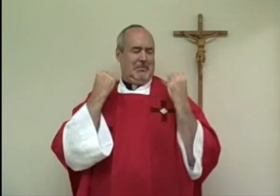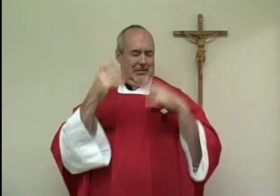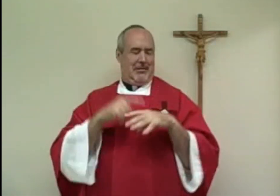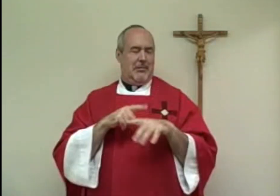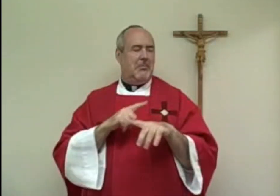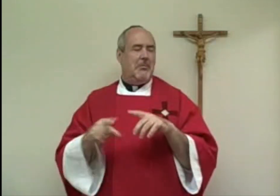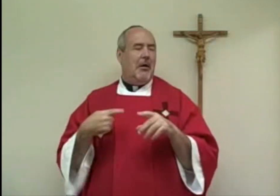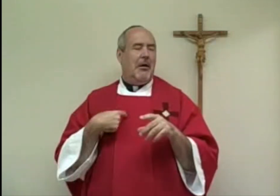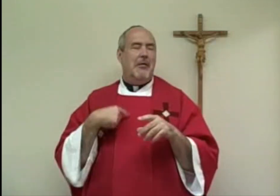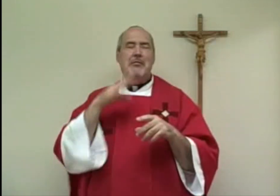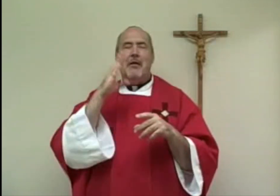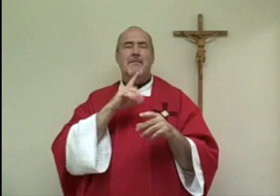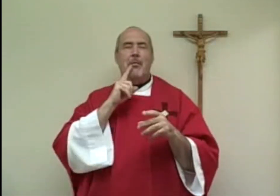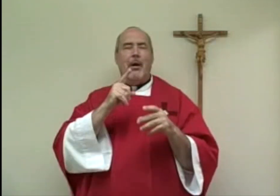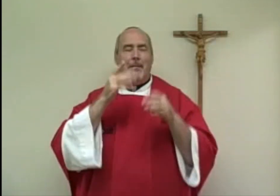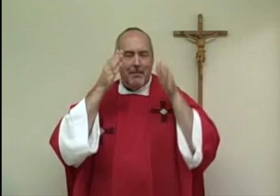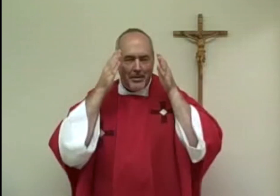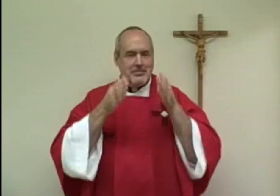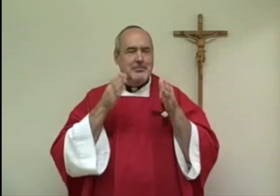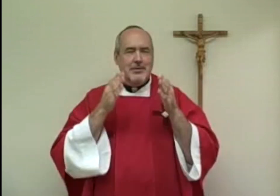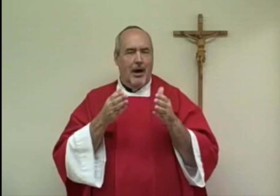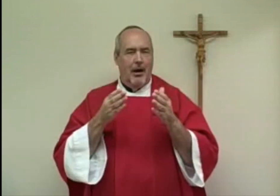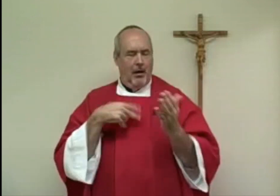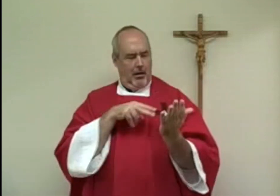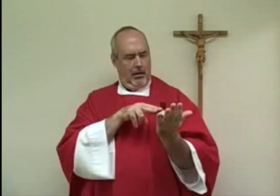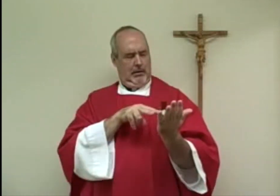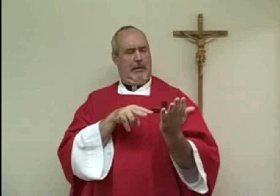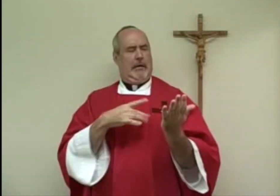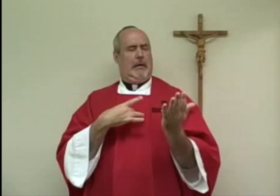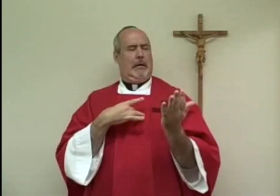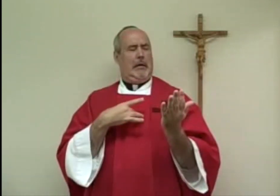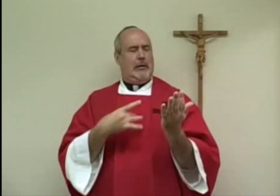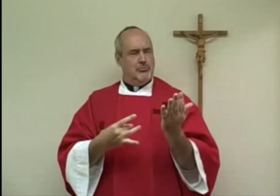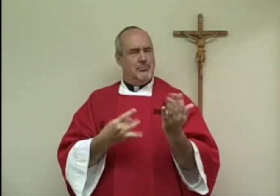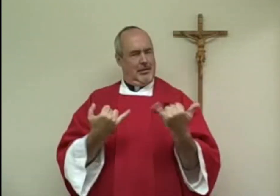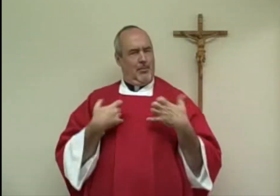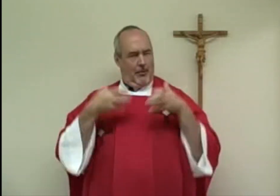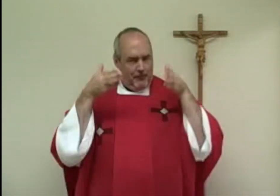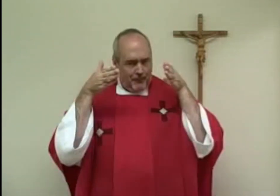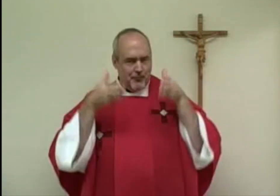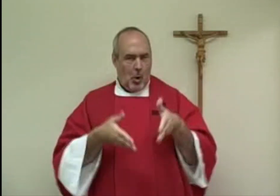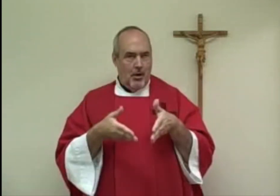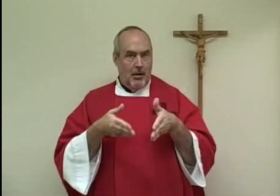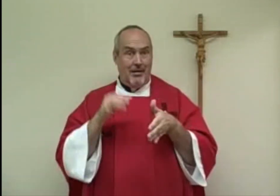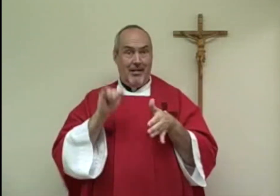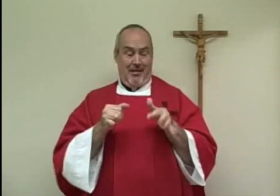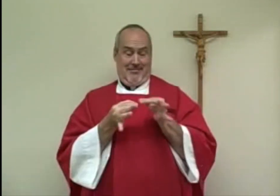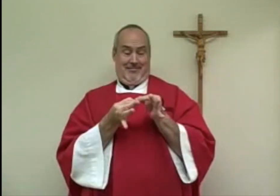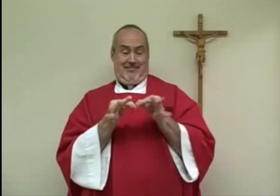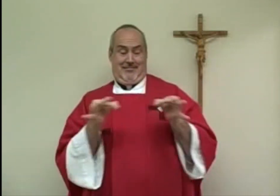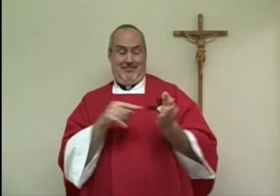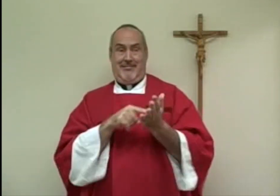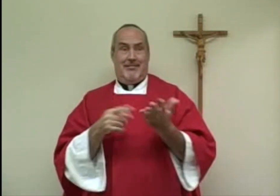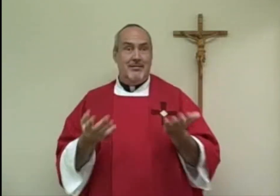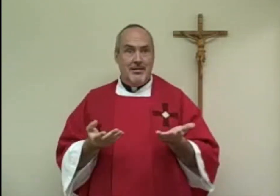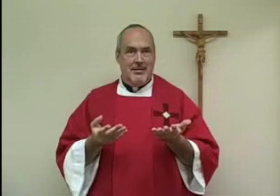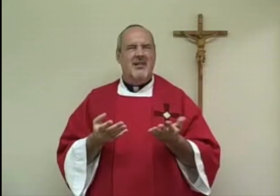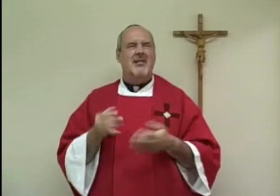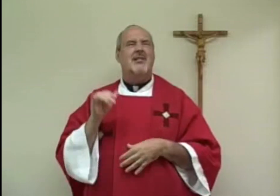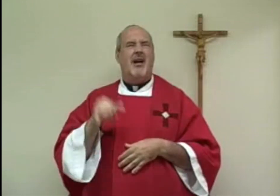kind of jumped out to me. Even though I've seen it many times, I'd never really paid much attention to it. And I thought it was quite interesting, so I wanted to focus on